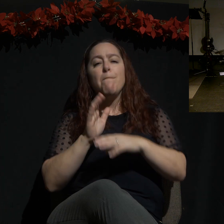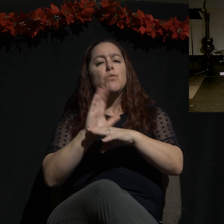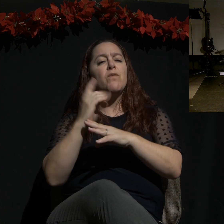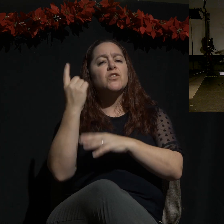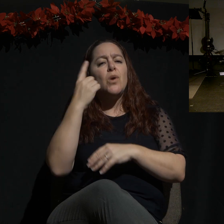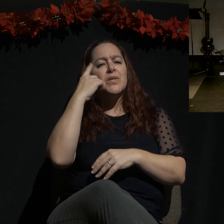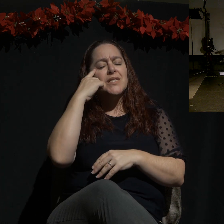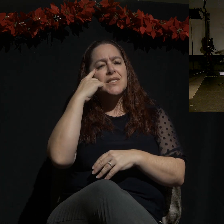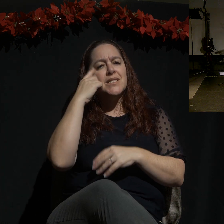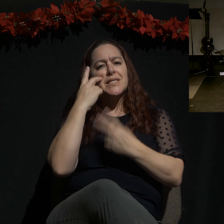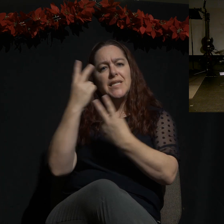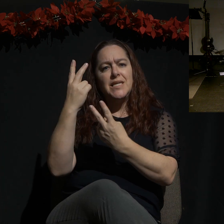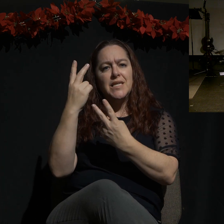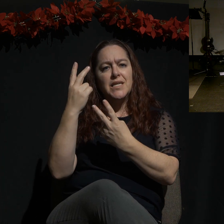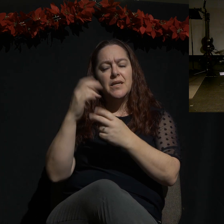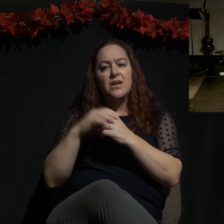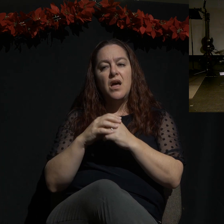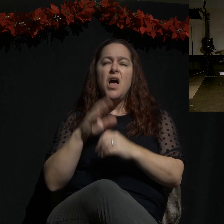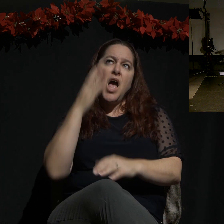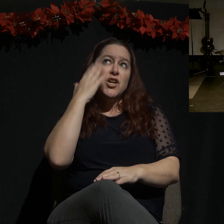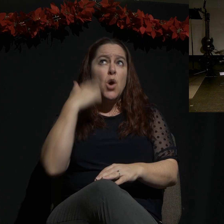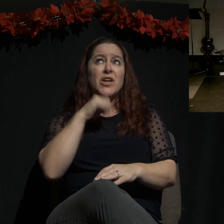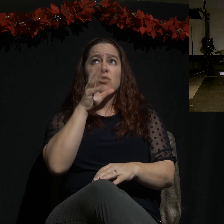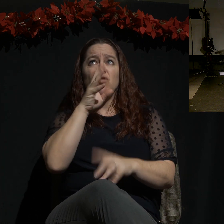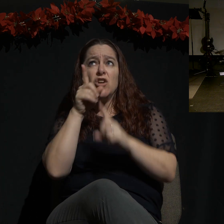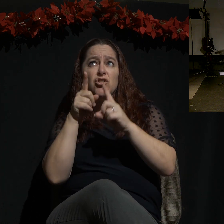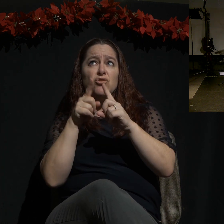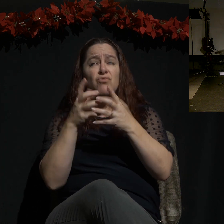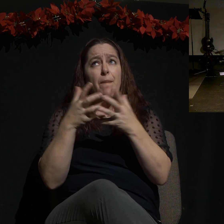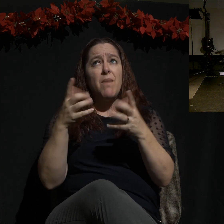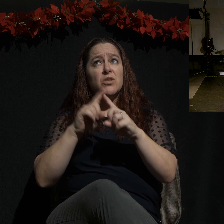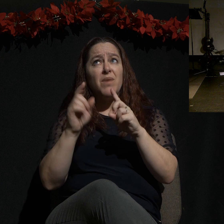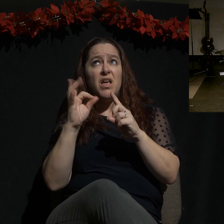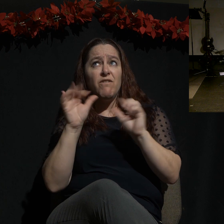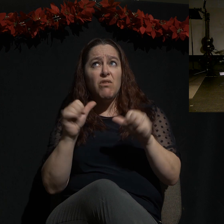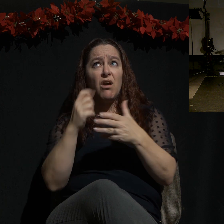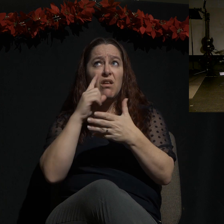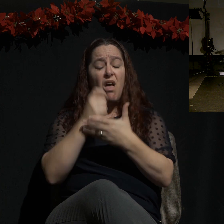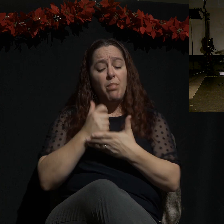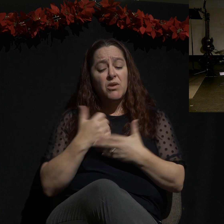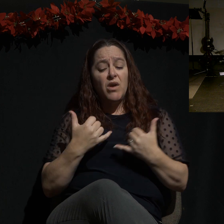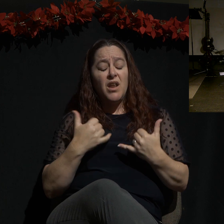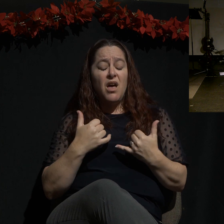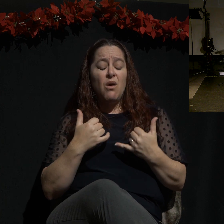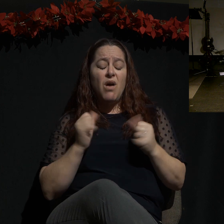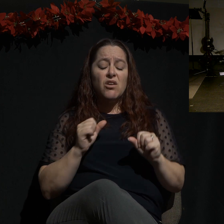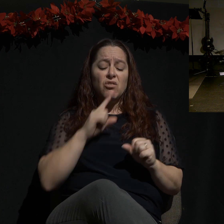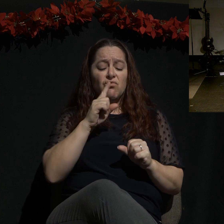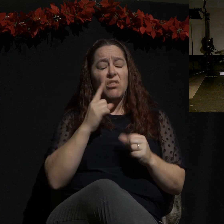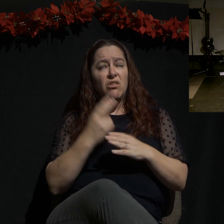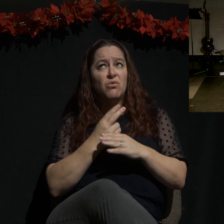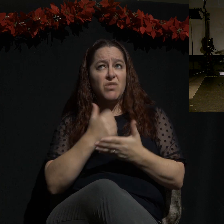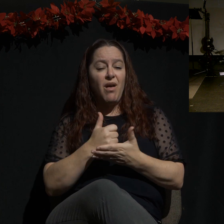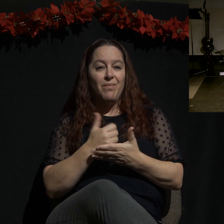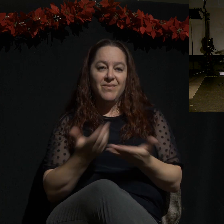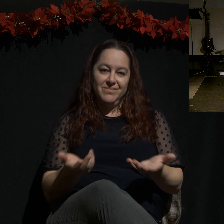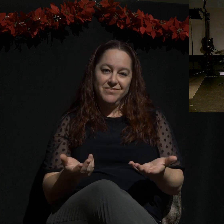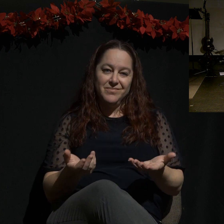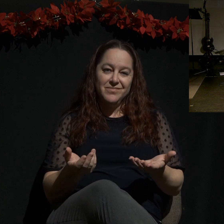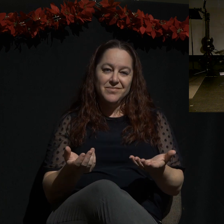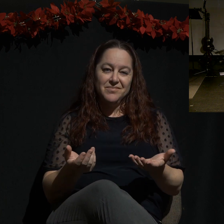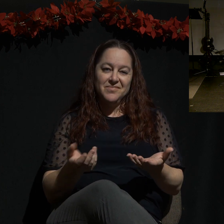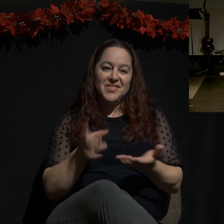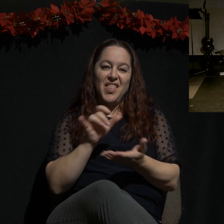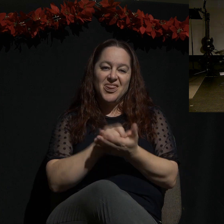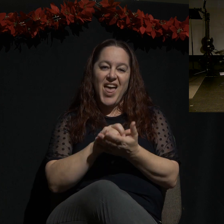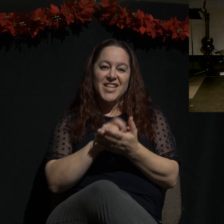Well, God, I don't talk to you that much. But if you could really help me out right now, I could really use the help, right? And that's